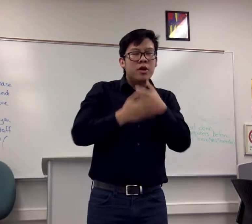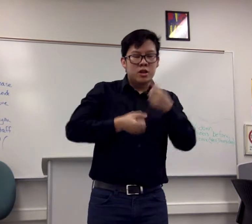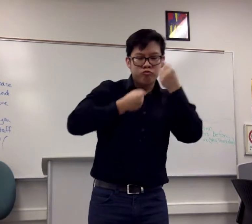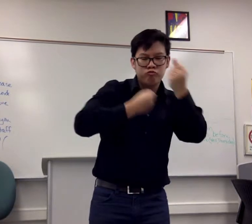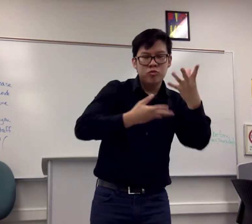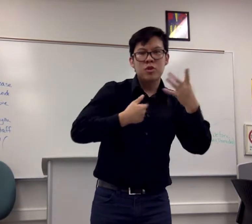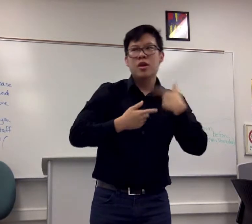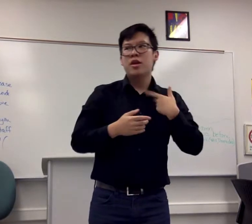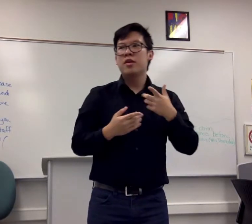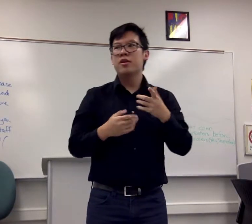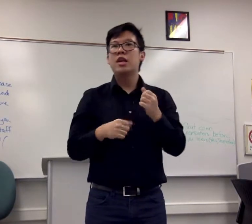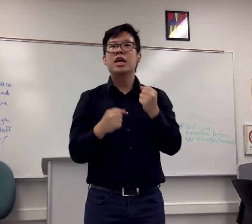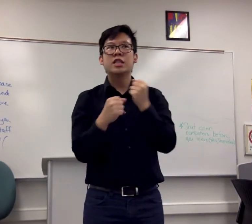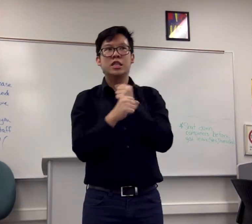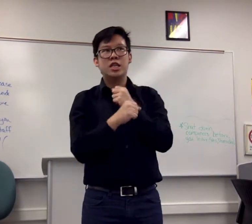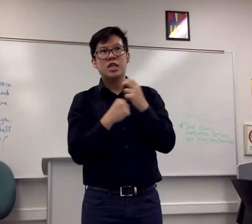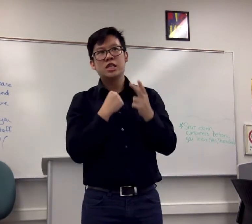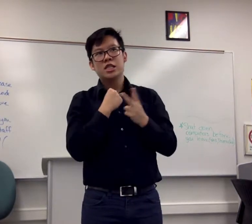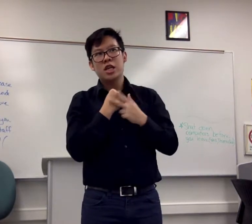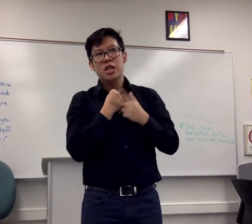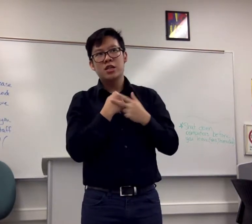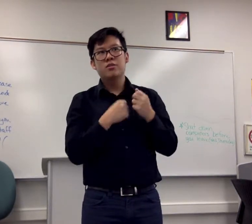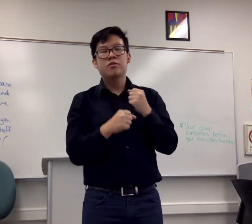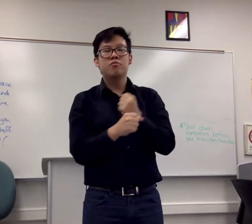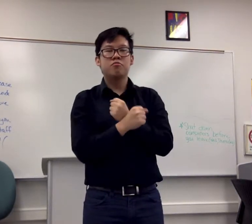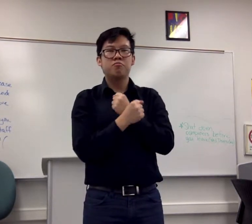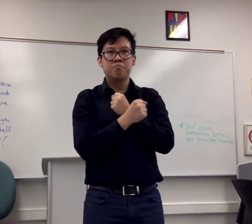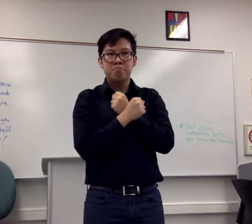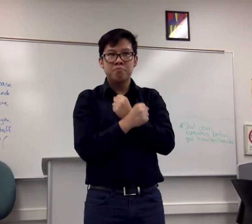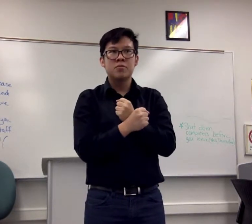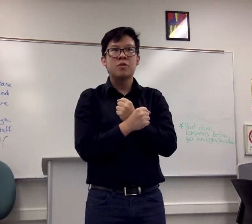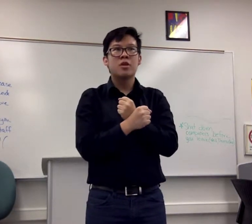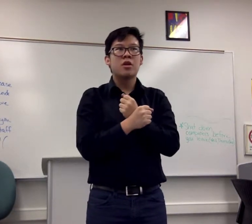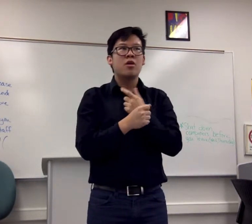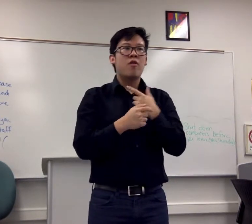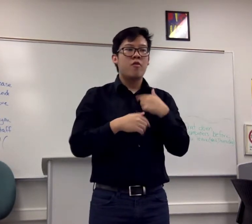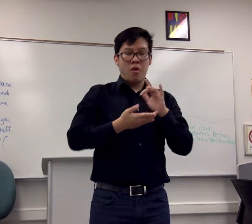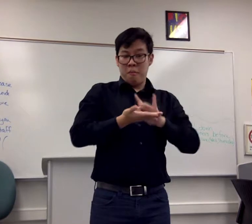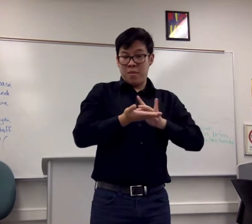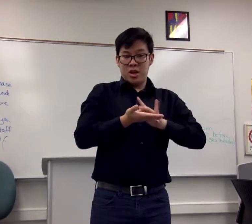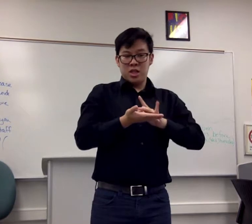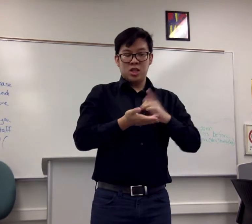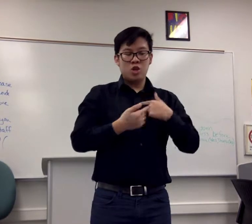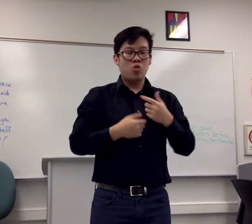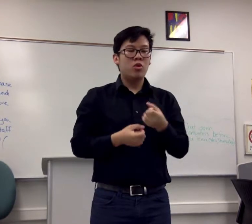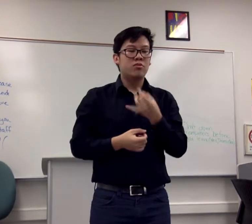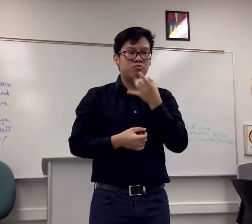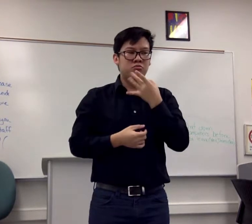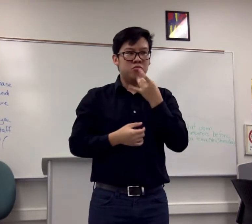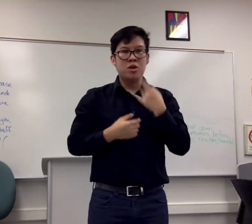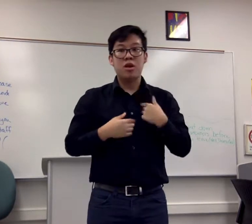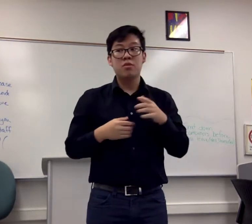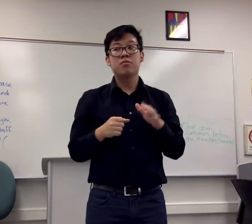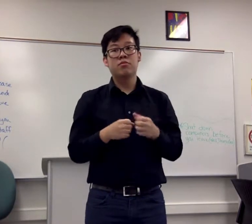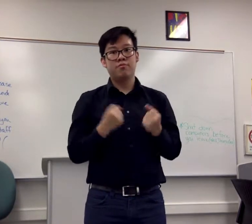safety. If but they're overdosing on drugs. How do you know if they are overdosing on drugs, though? Are you a